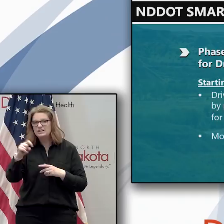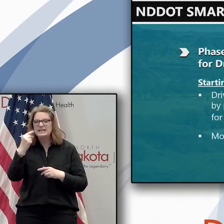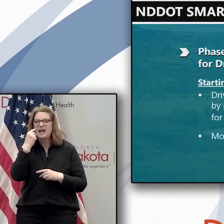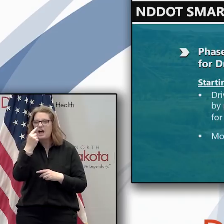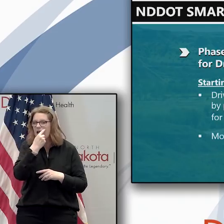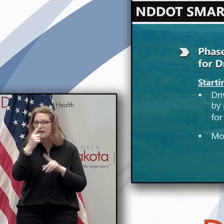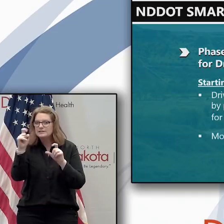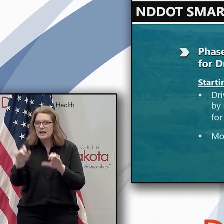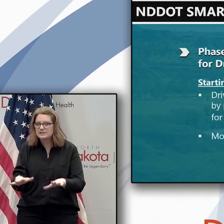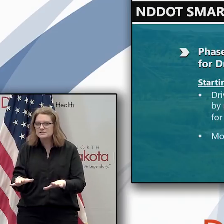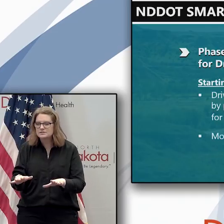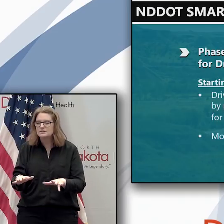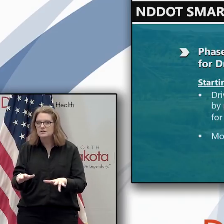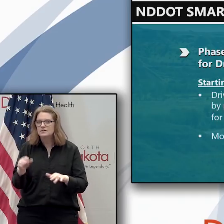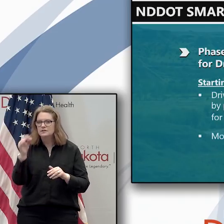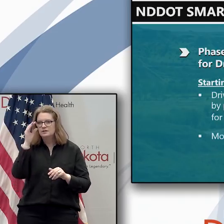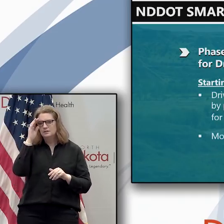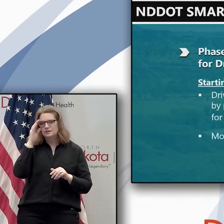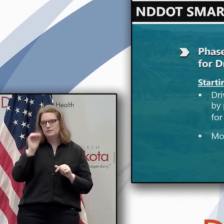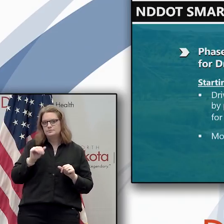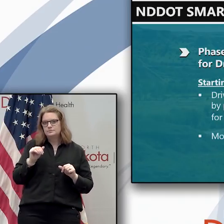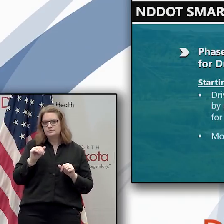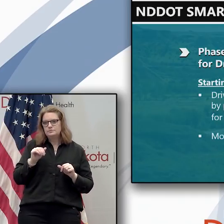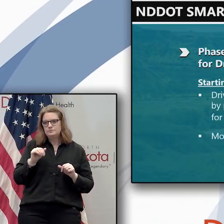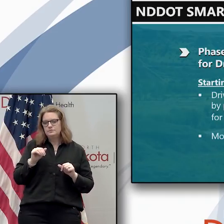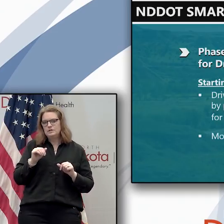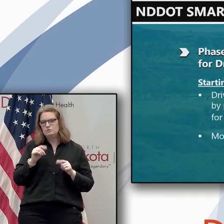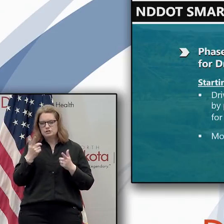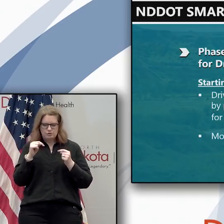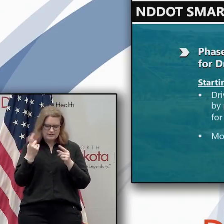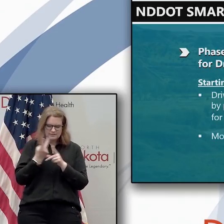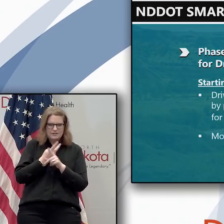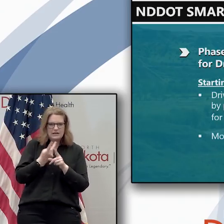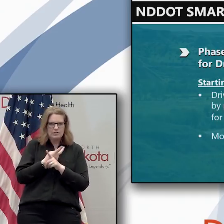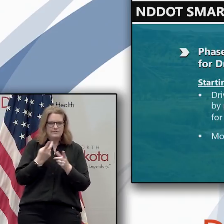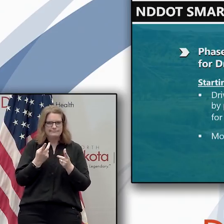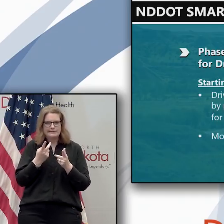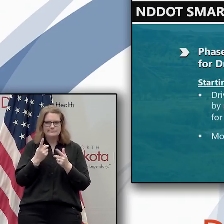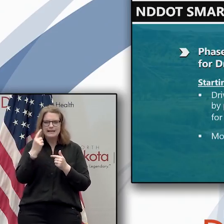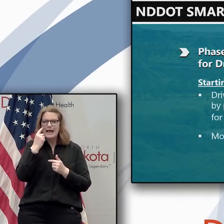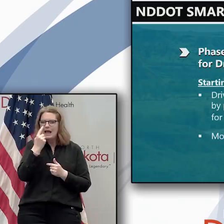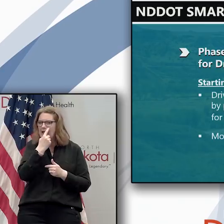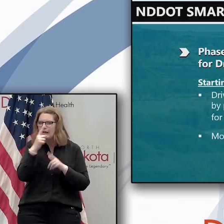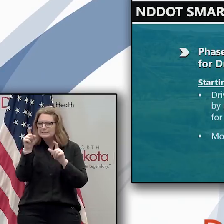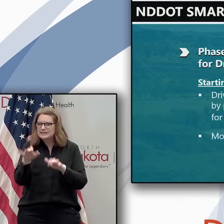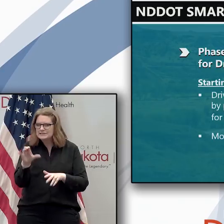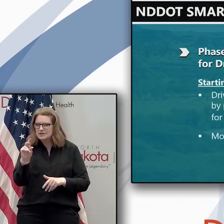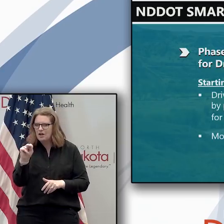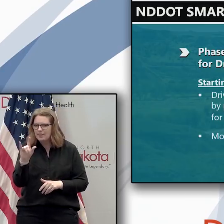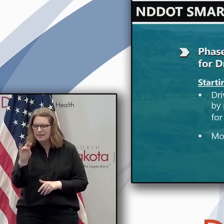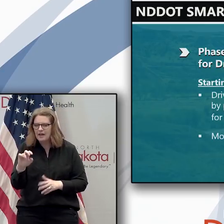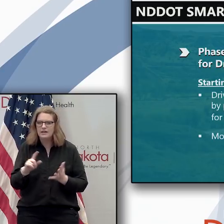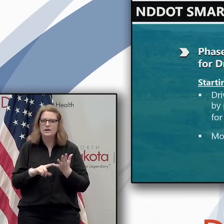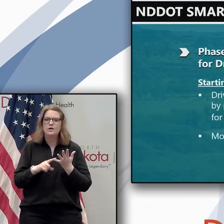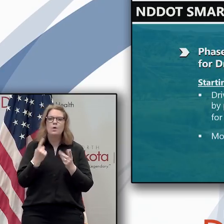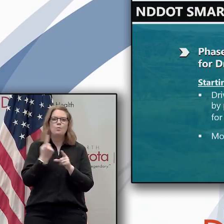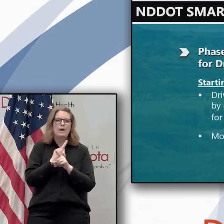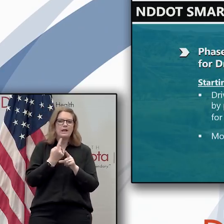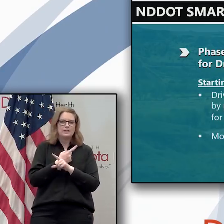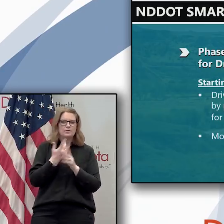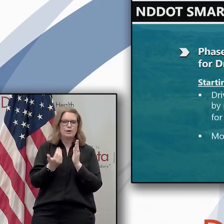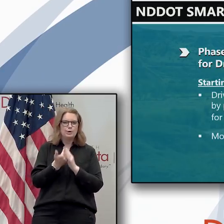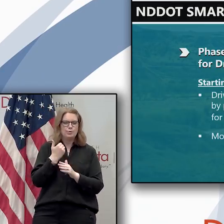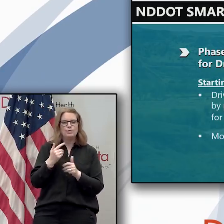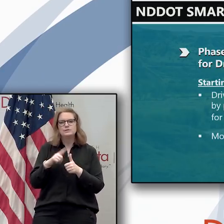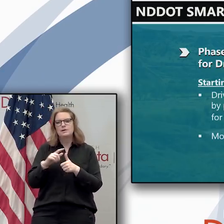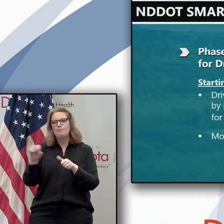earlier. We're working and investigating a way to be able to do eye tests online, regular renewals, out-of-state transfers,